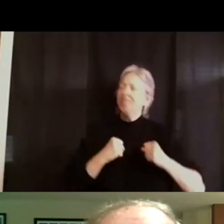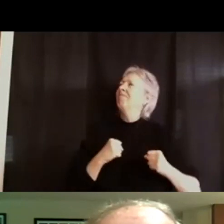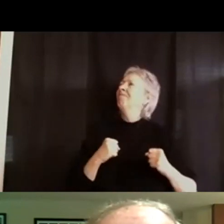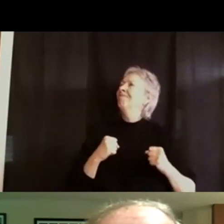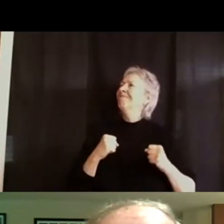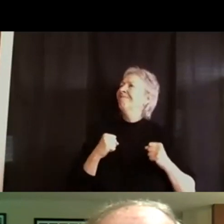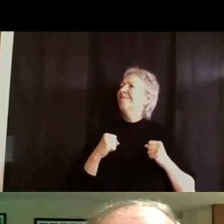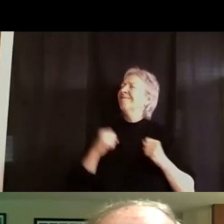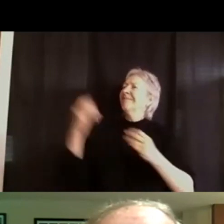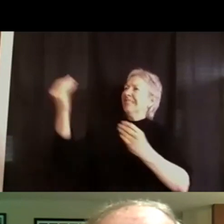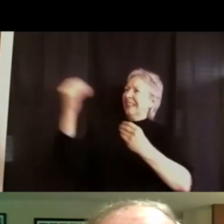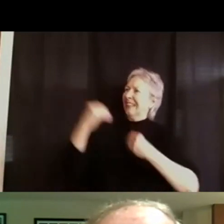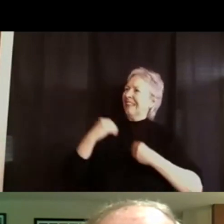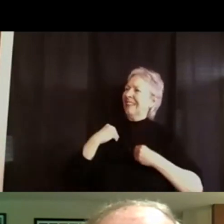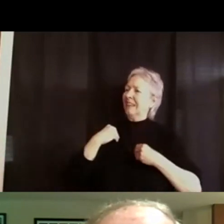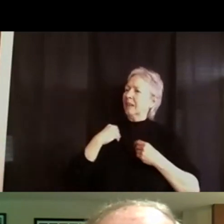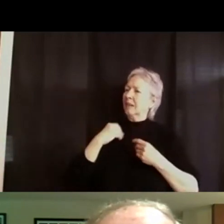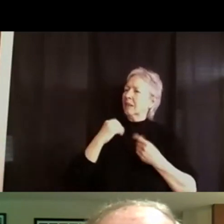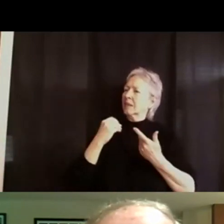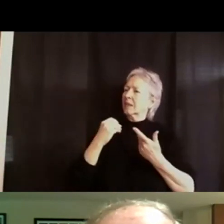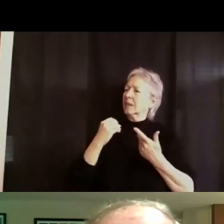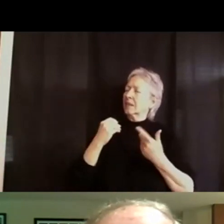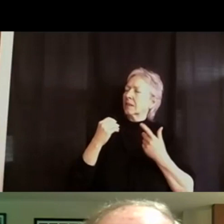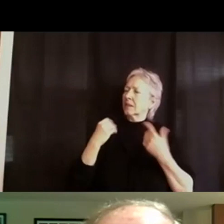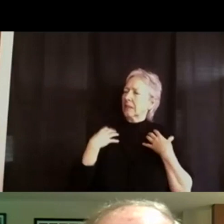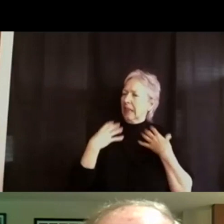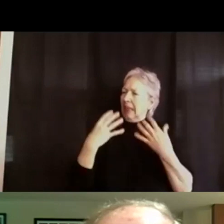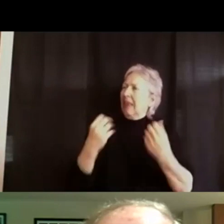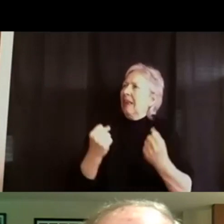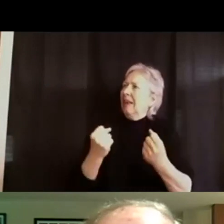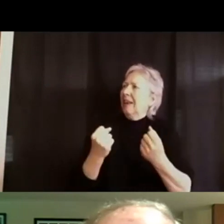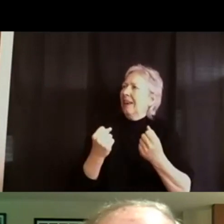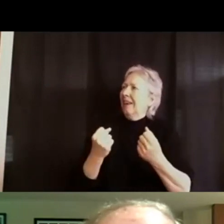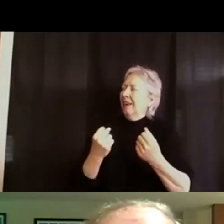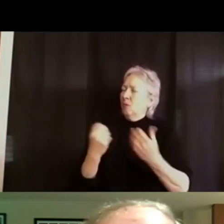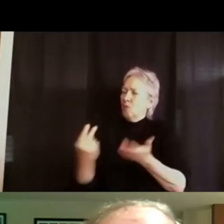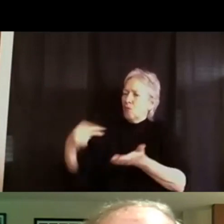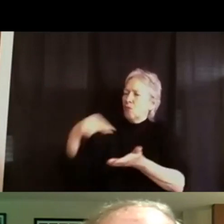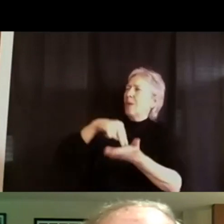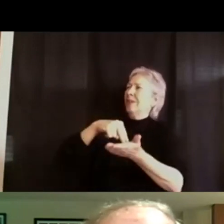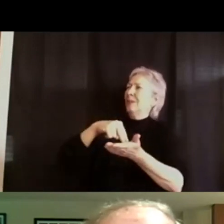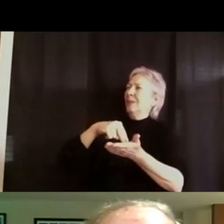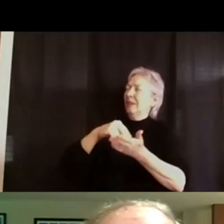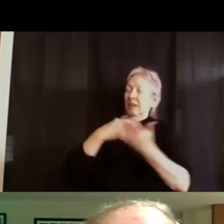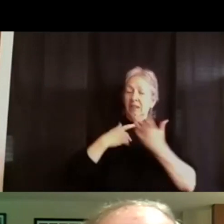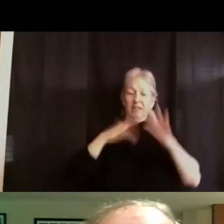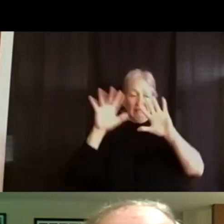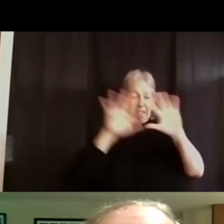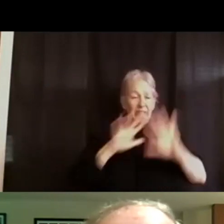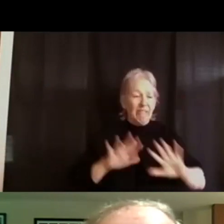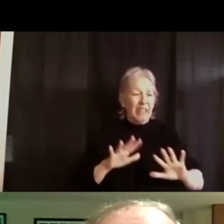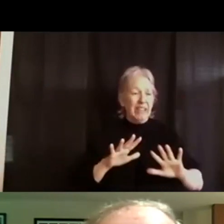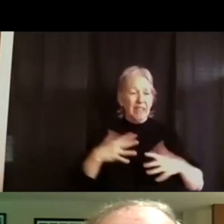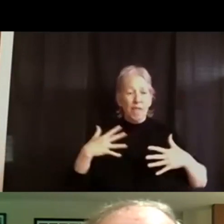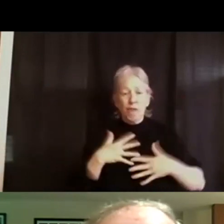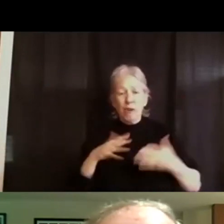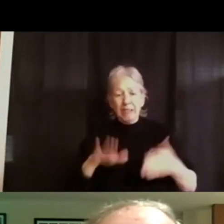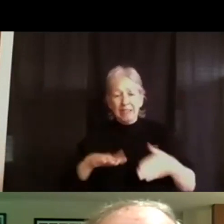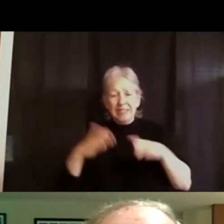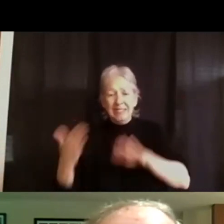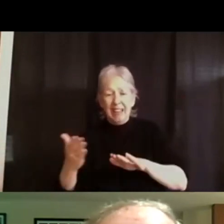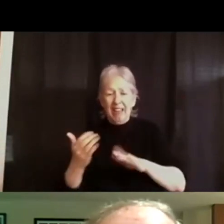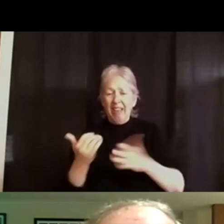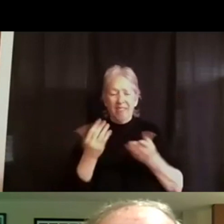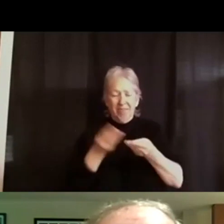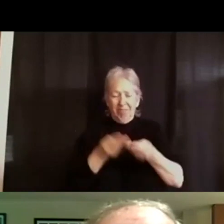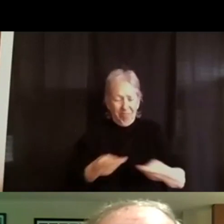and resurrection, free us from the fear of death, and bring us at our end with all the saints